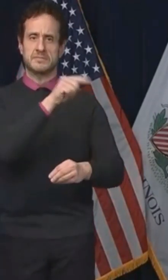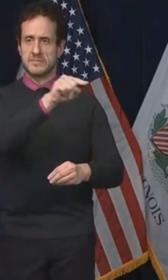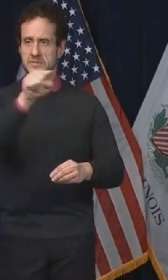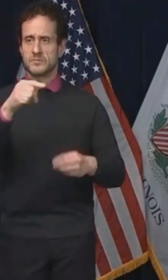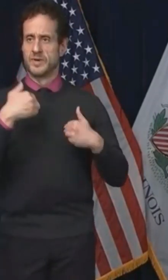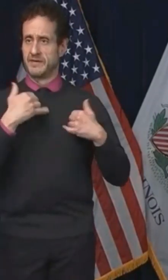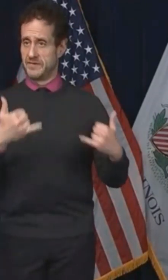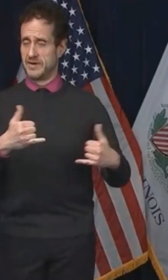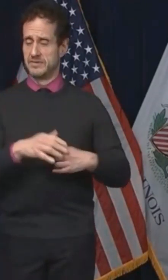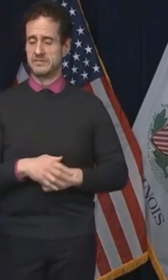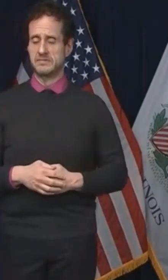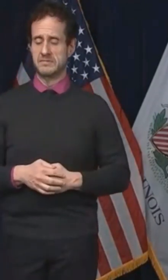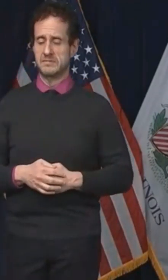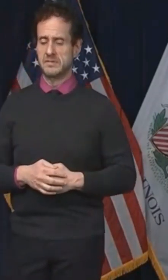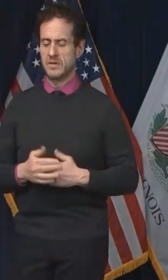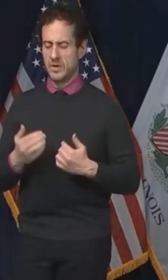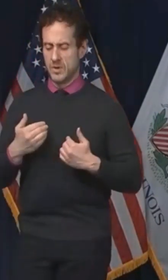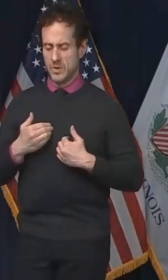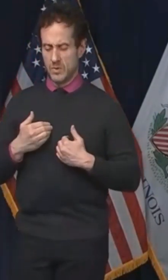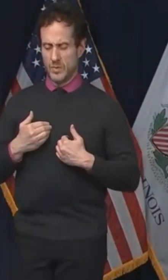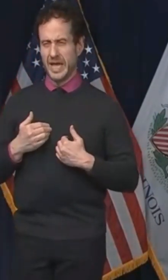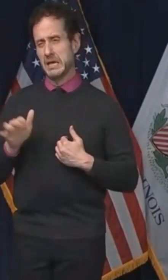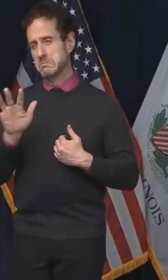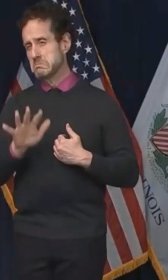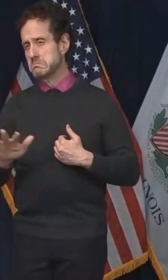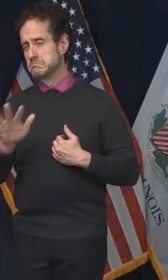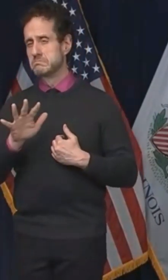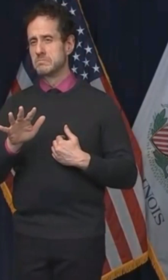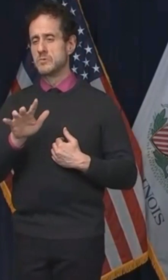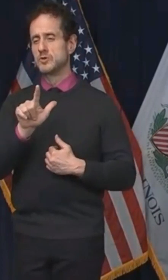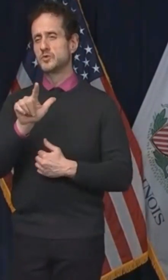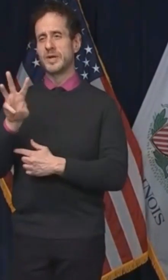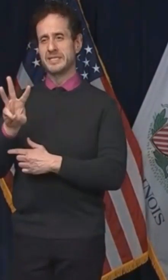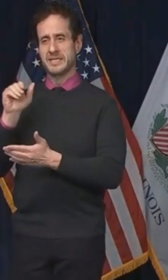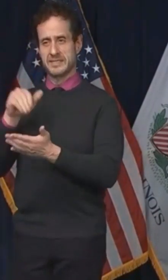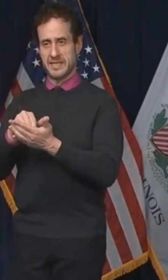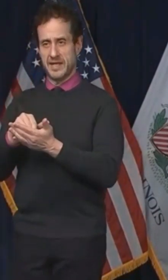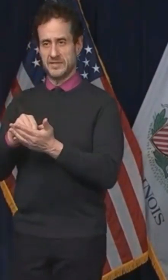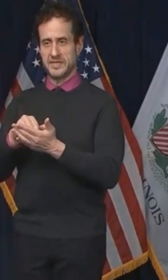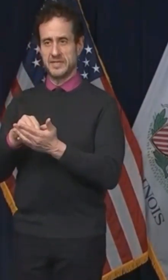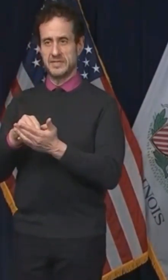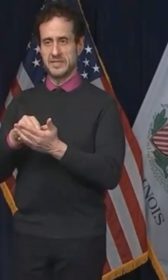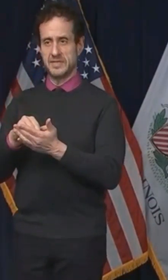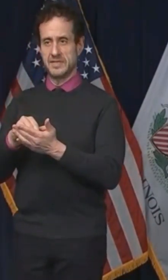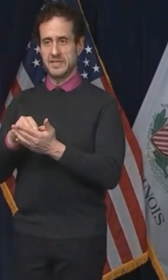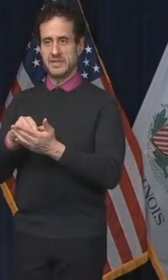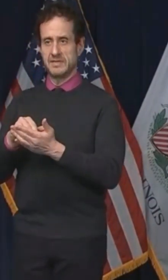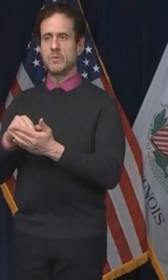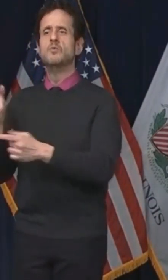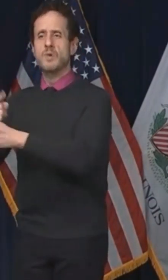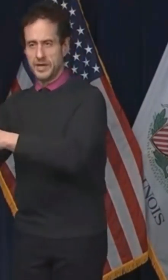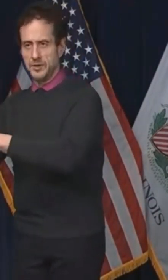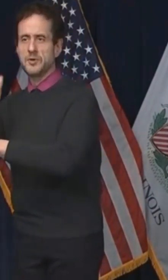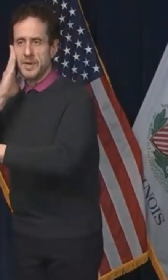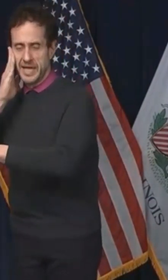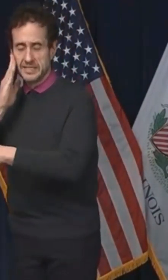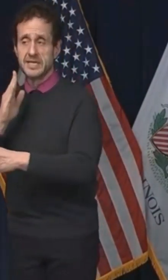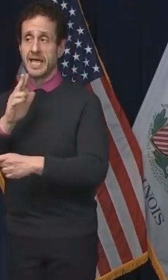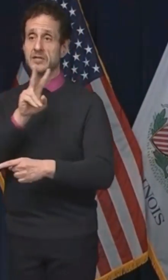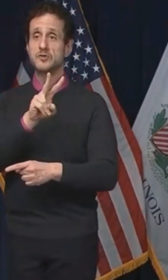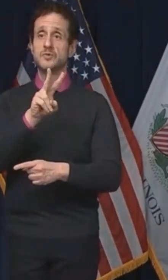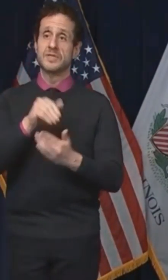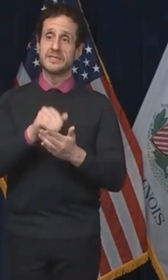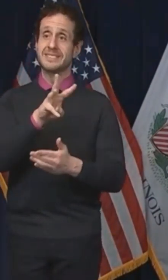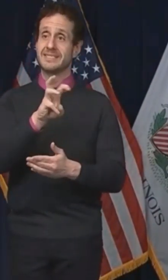picture, we had about 26,000 non-ICU beds and 2,600 ICU